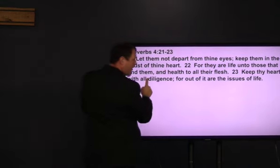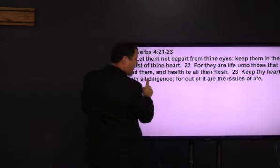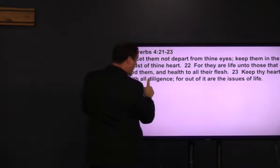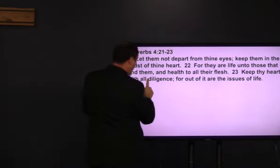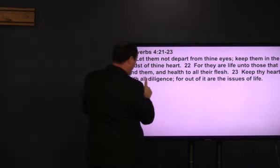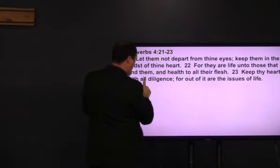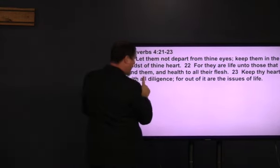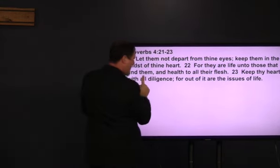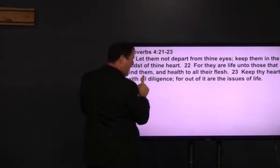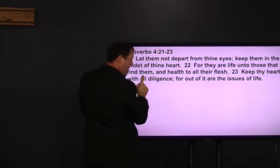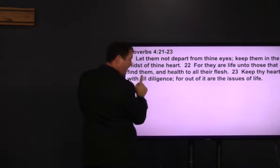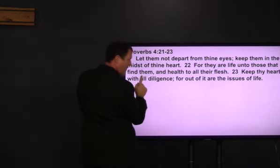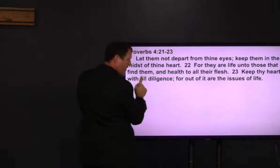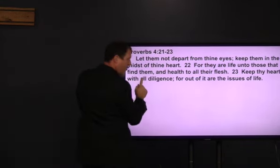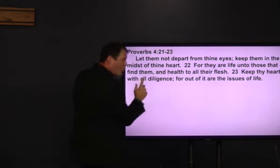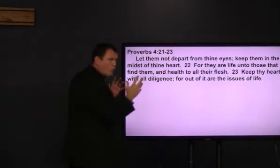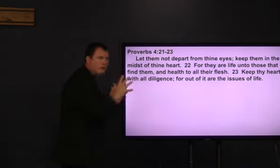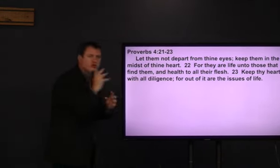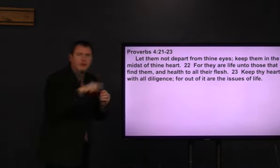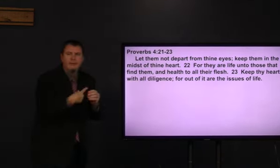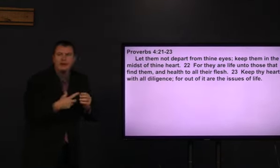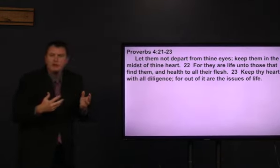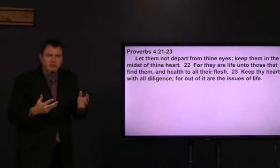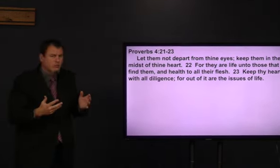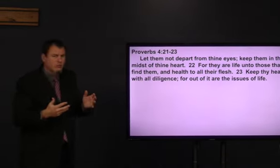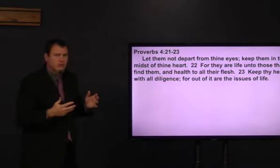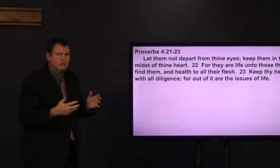And we got them.